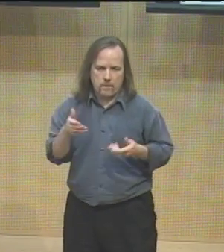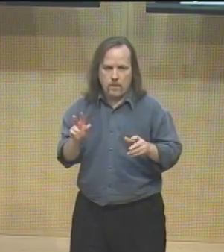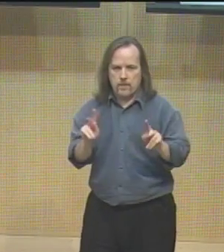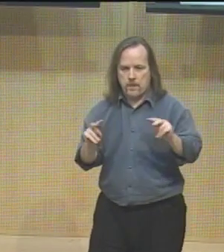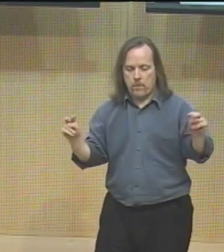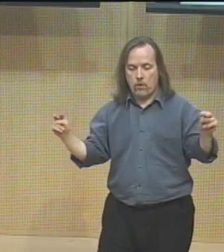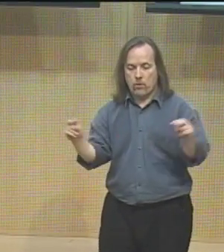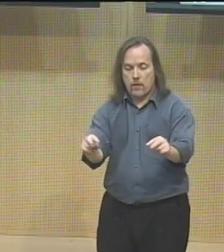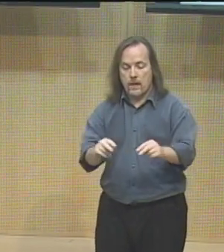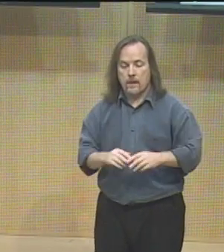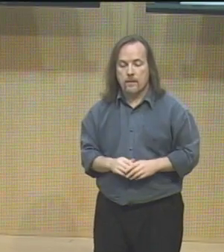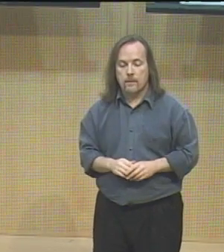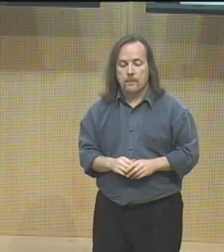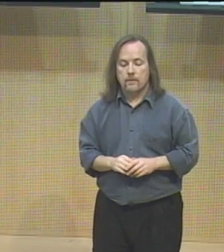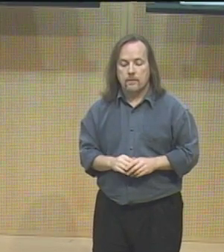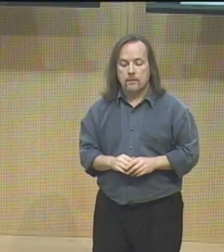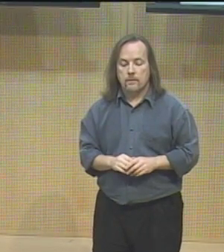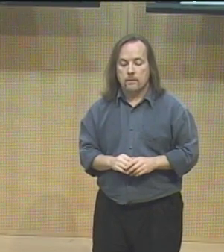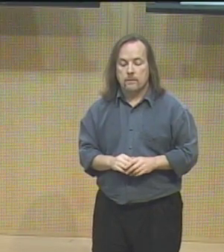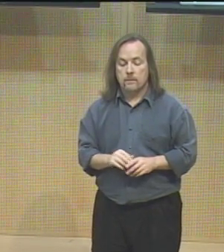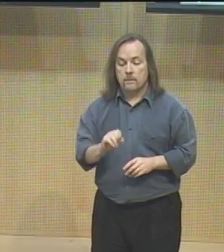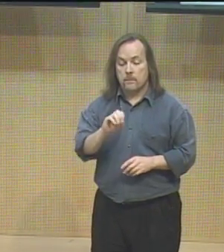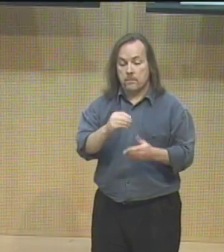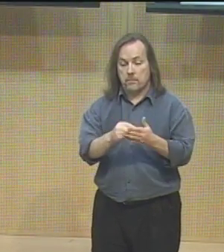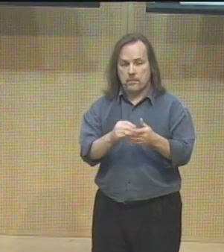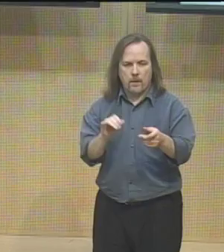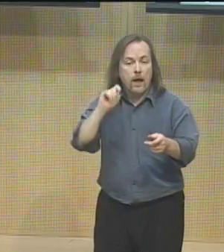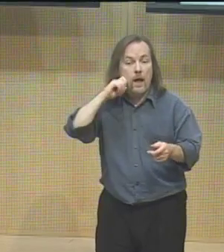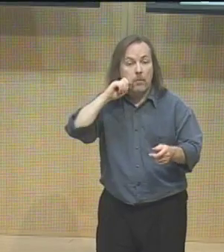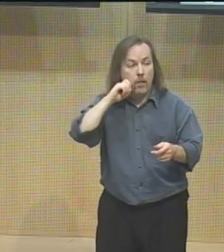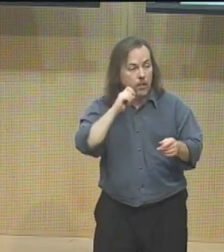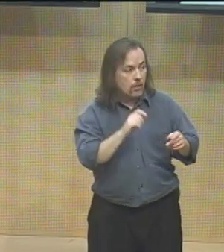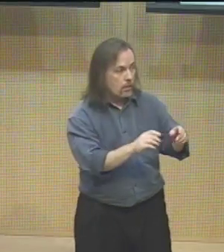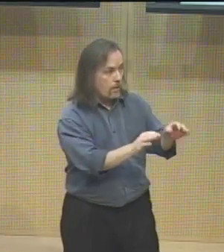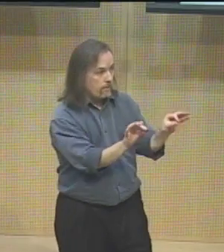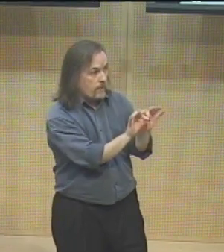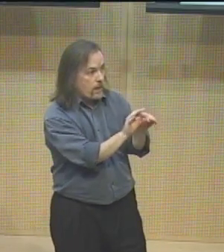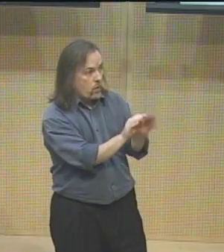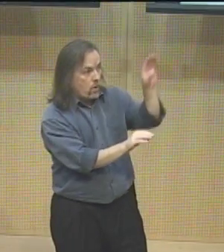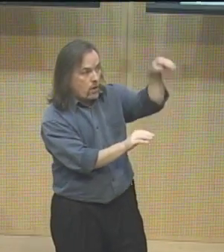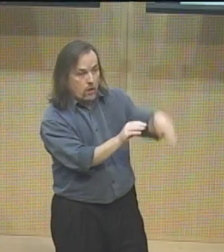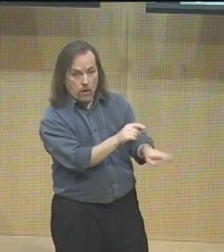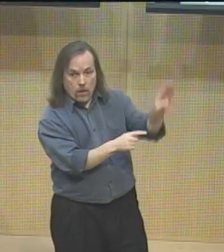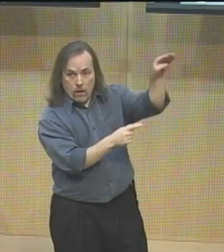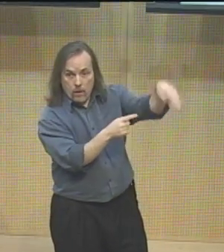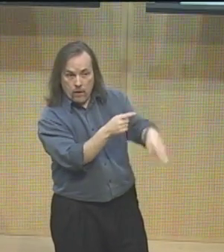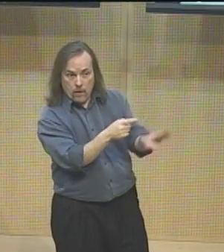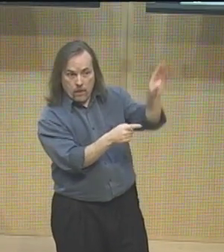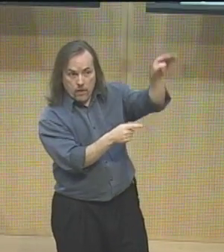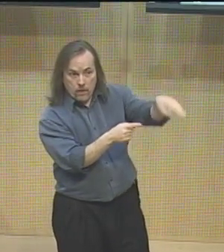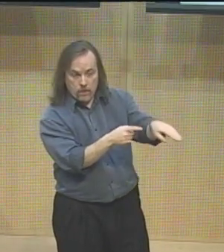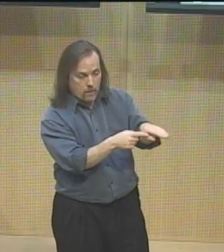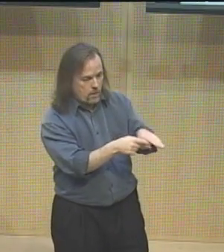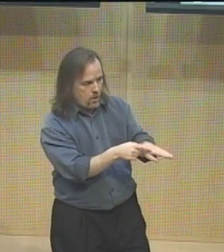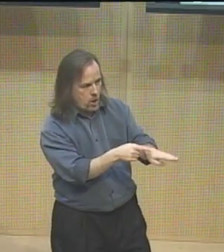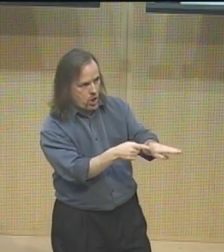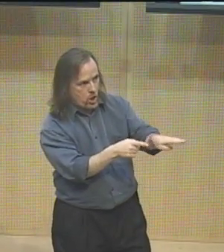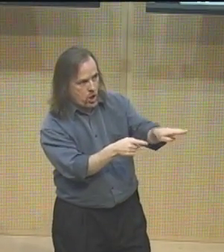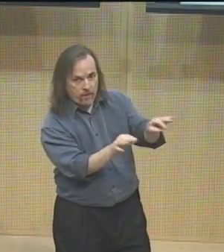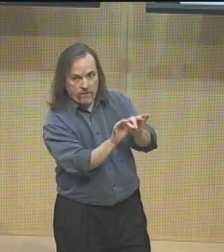There are two kinds of stock when you look at it. You look at the Apple stock market value.